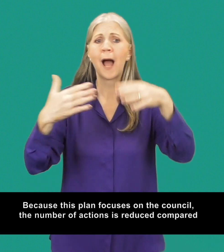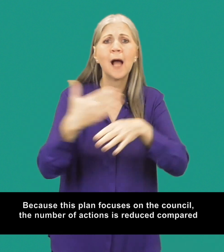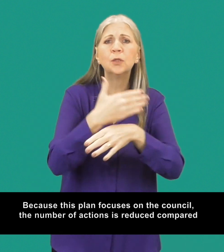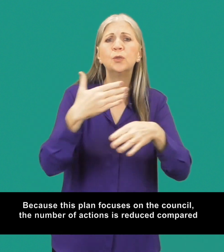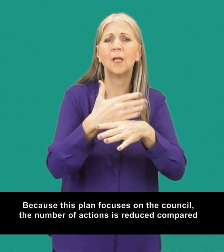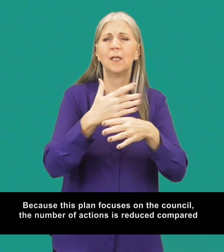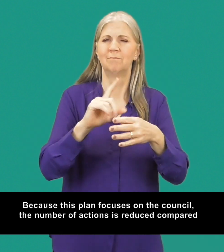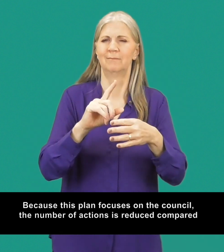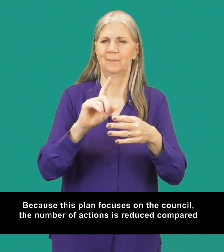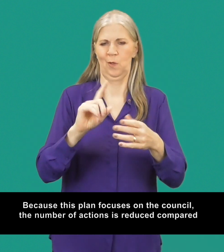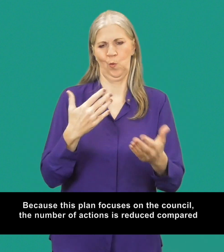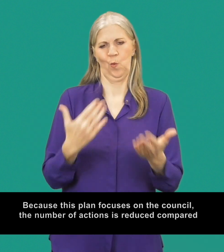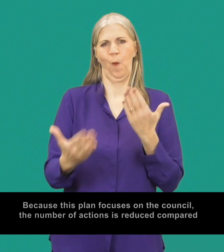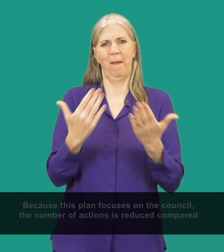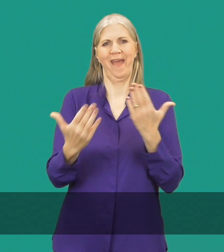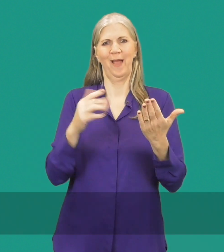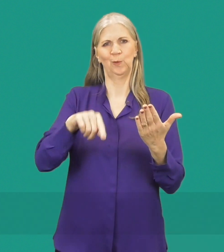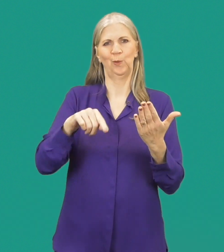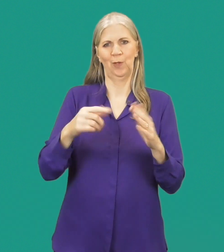compared to the previous plan.